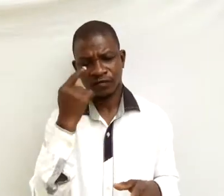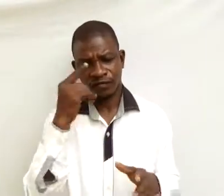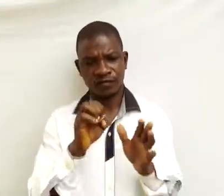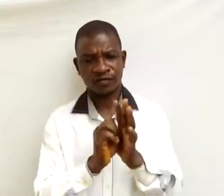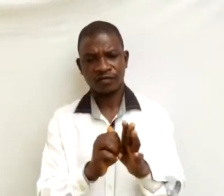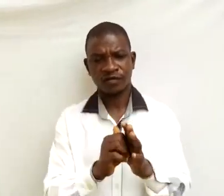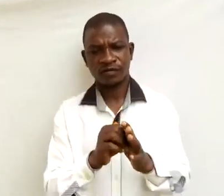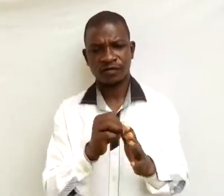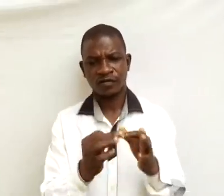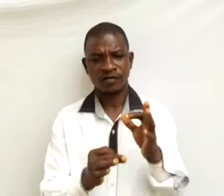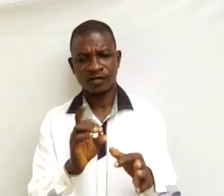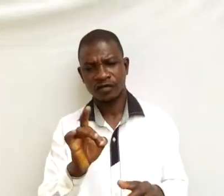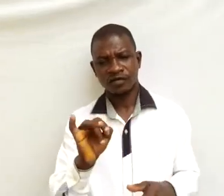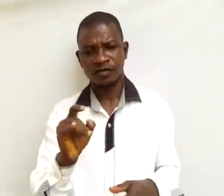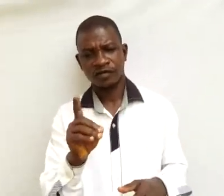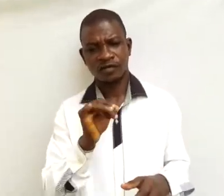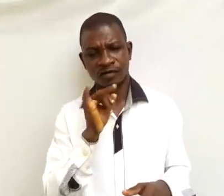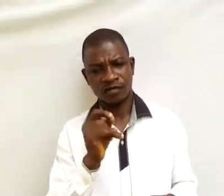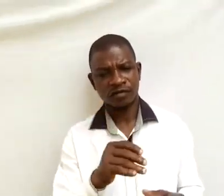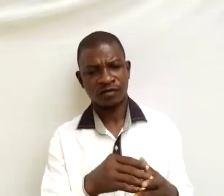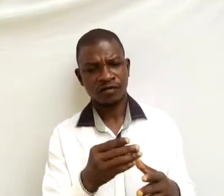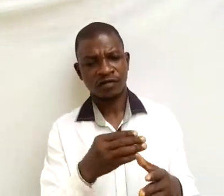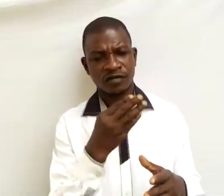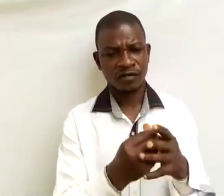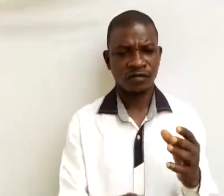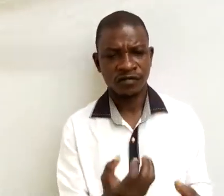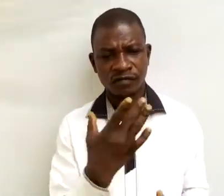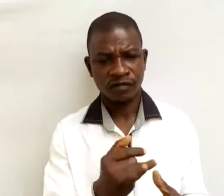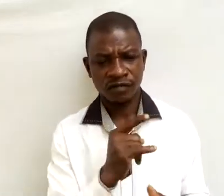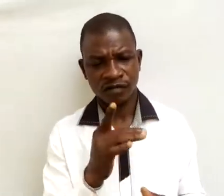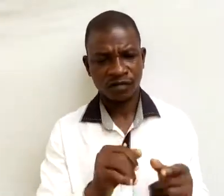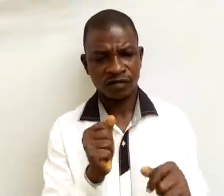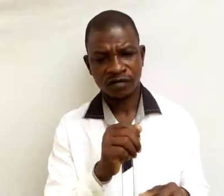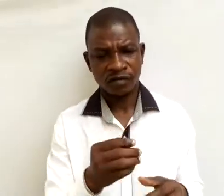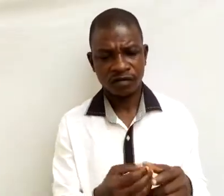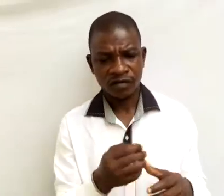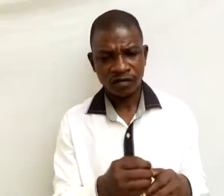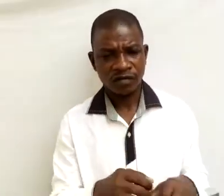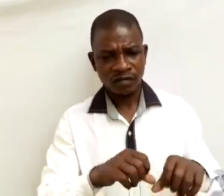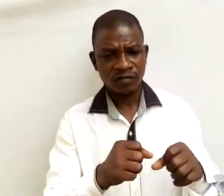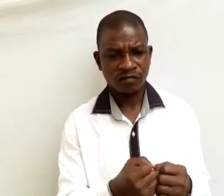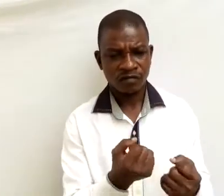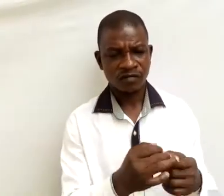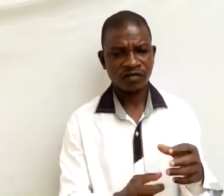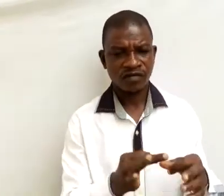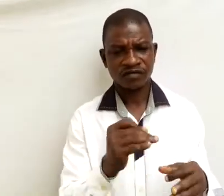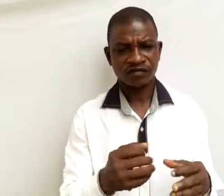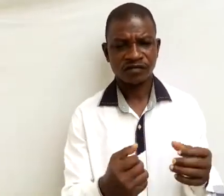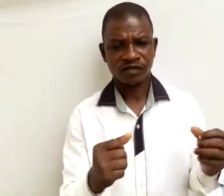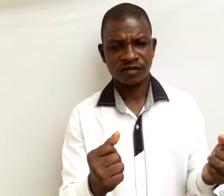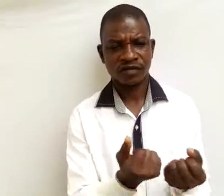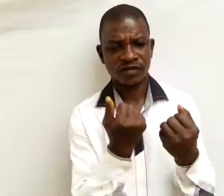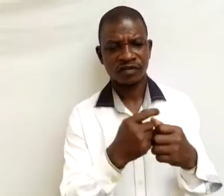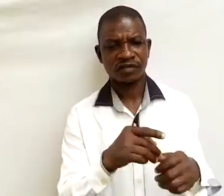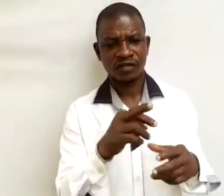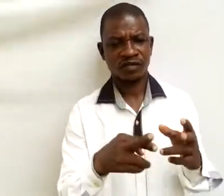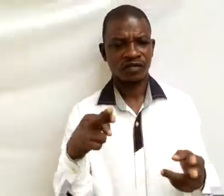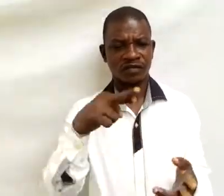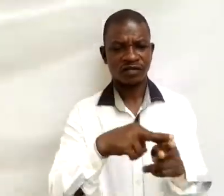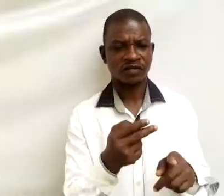road accident results in fire, then this can be disastrous. If road accident results in fire is an example of adverbial